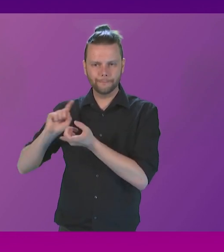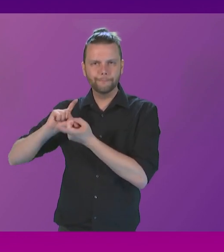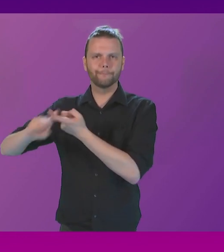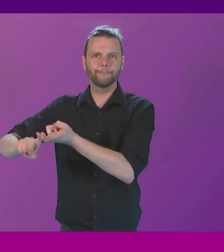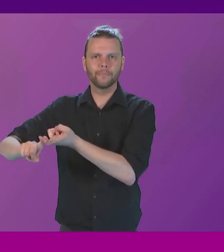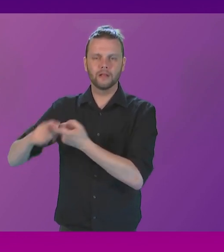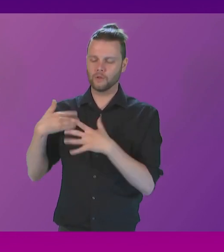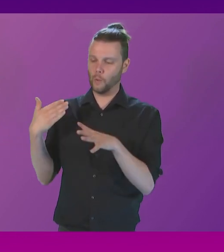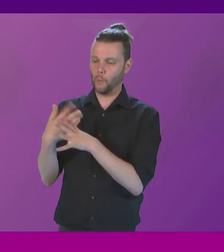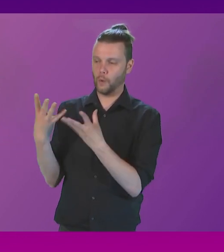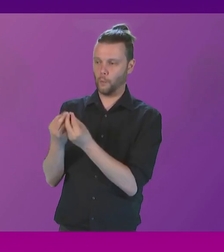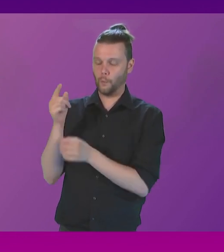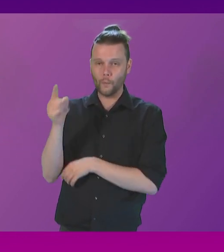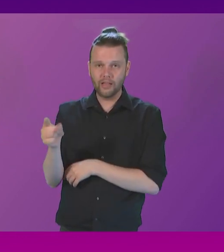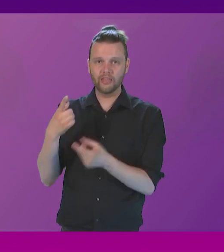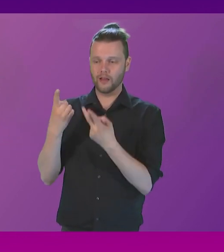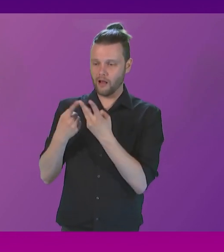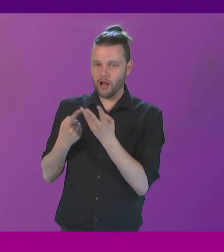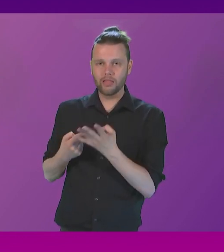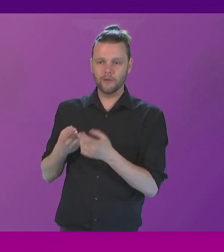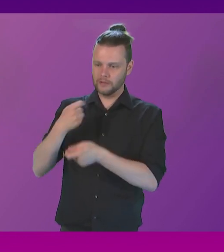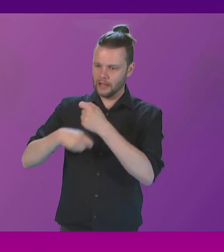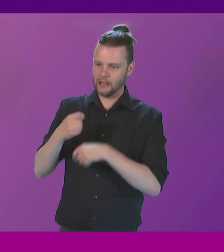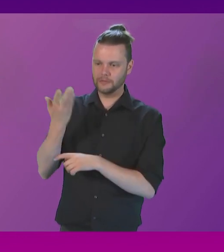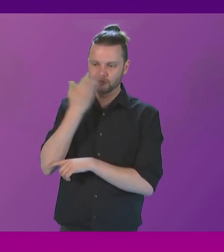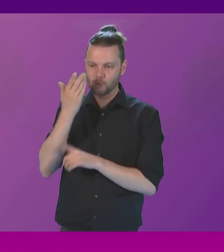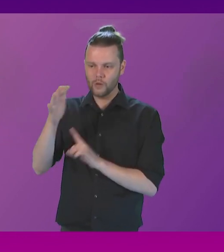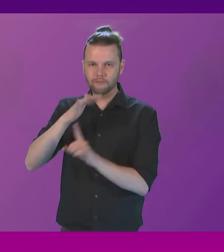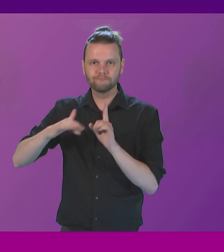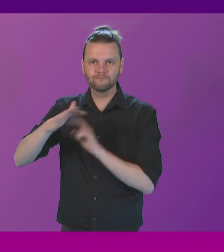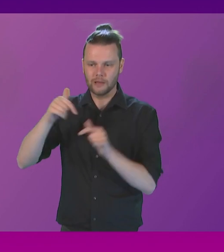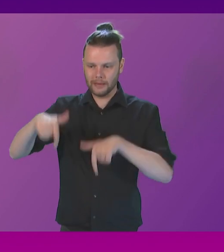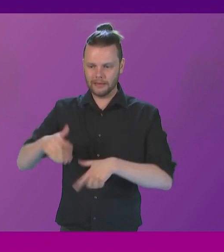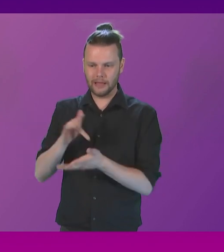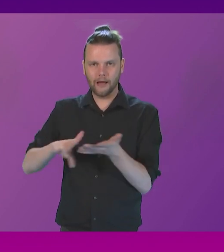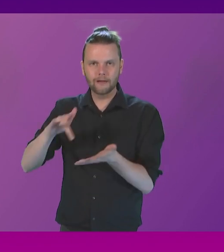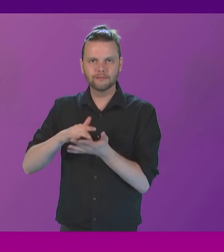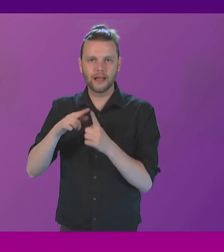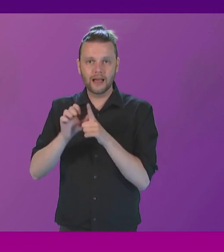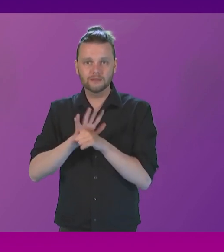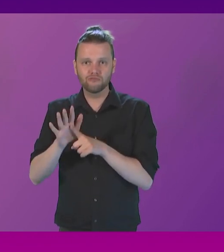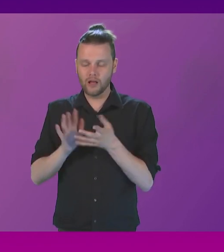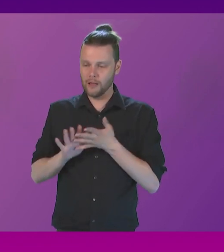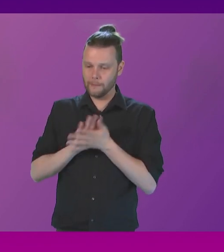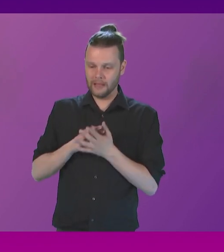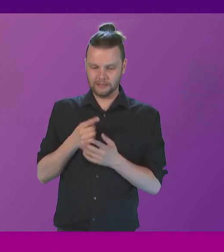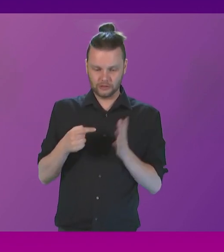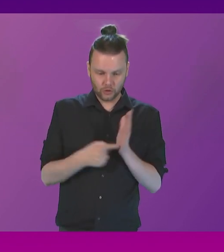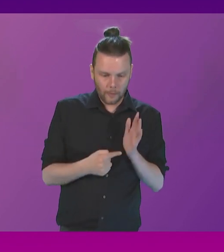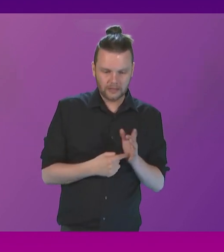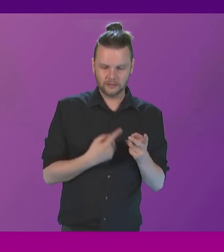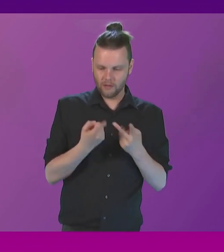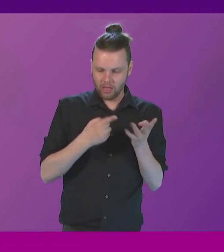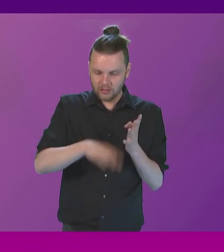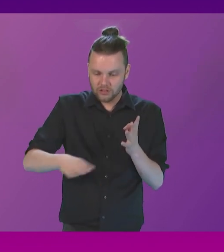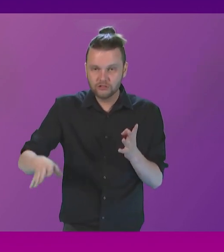with them and others to help create a school environment in our capital city that guarantees that Thomas and other children like him